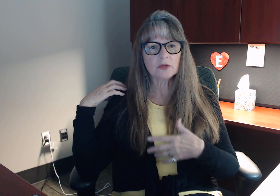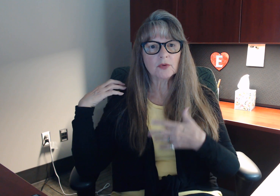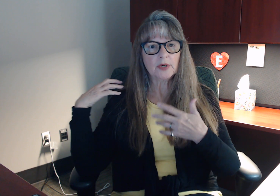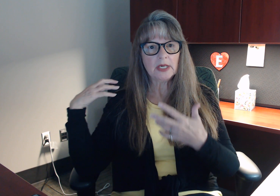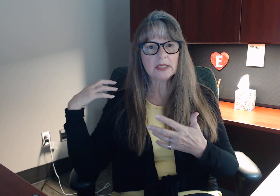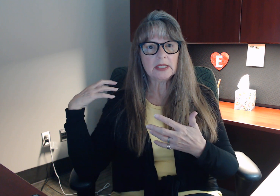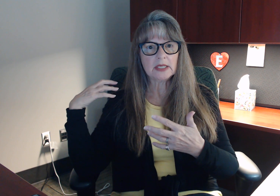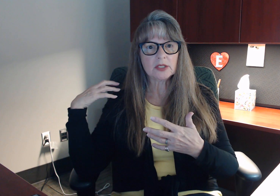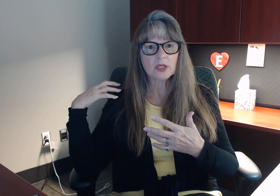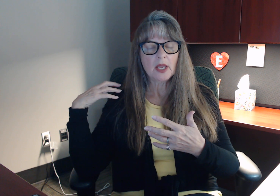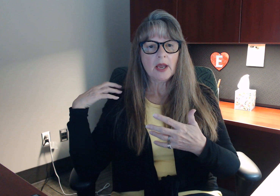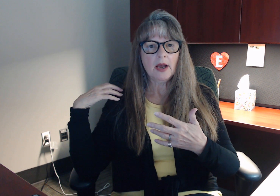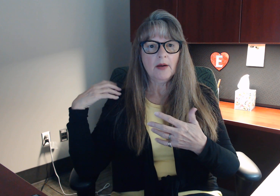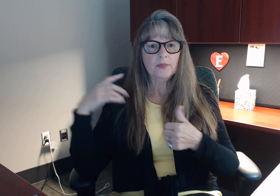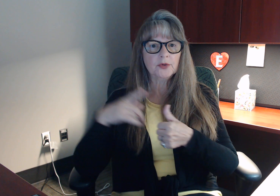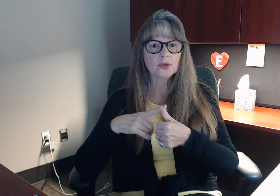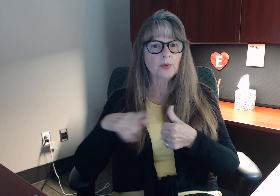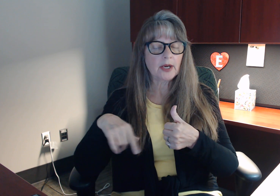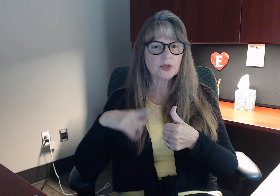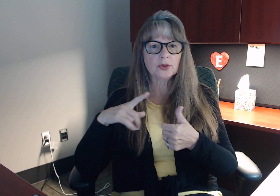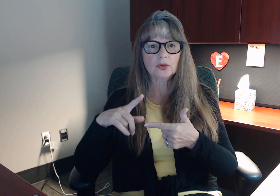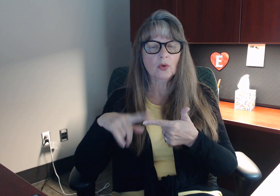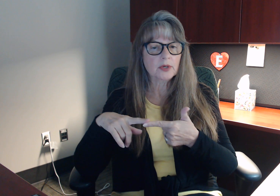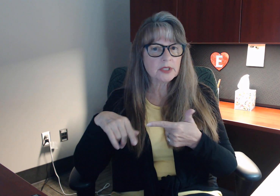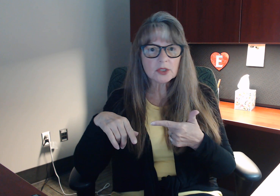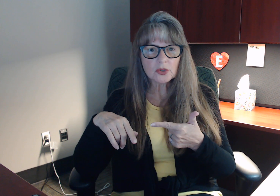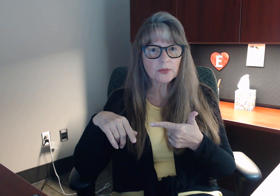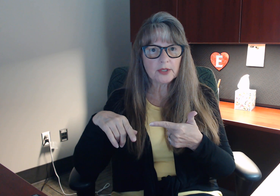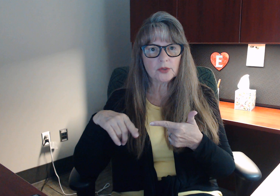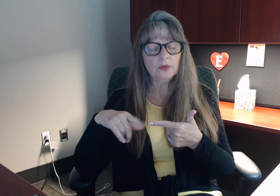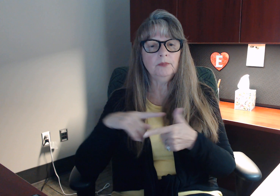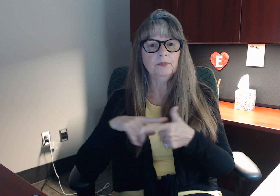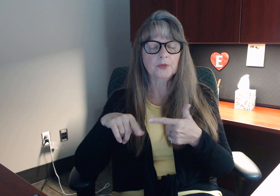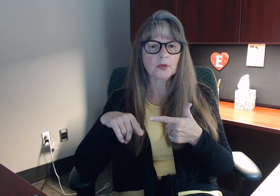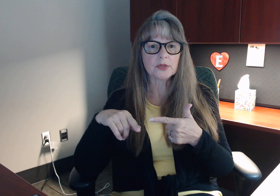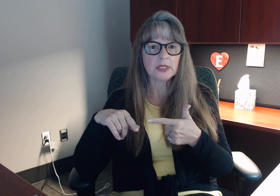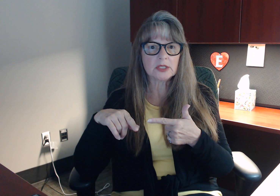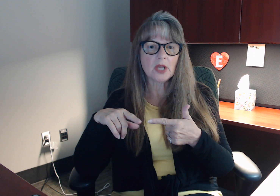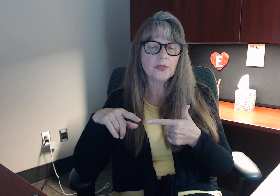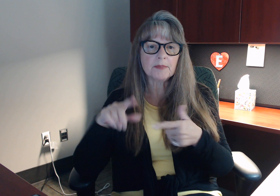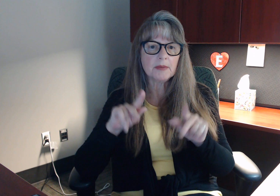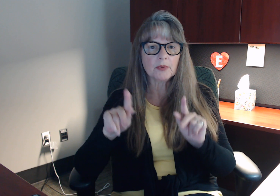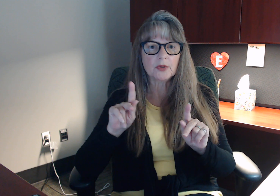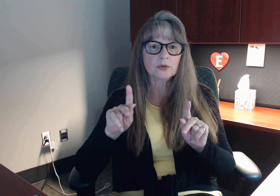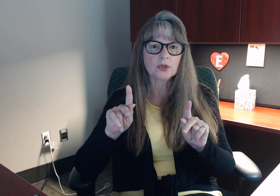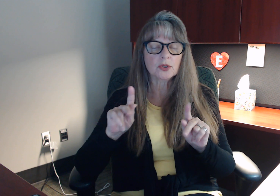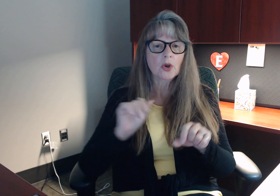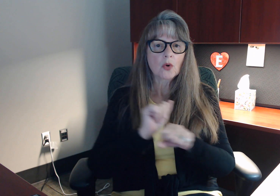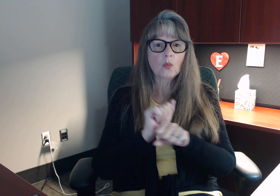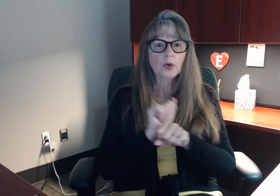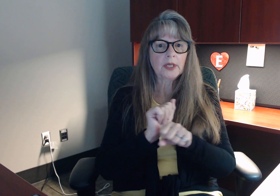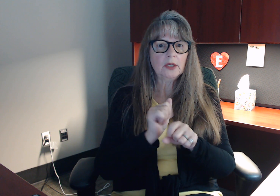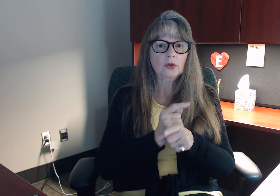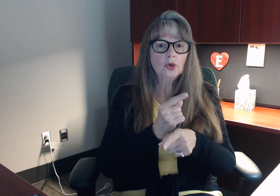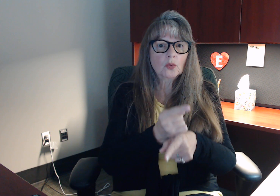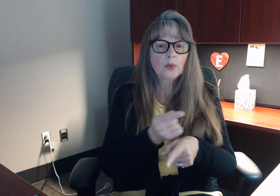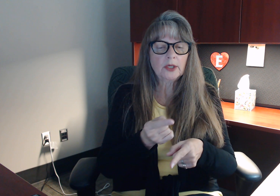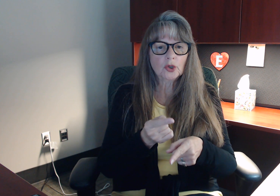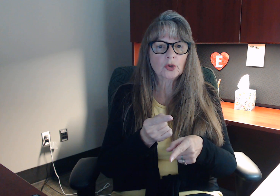for anything that's the director or assistant director, are those things, not the people that are just working, regular,